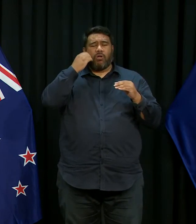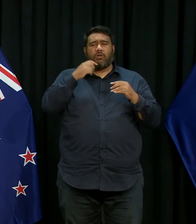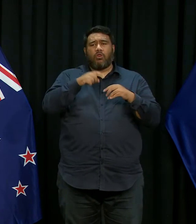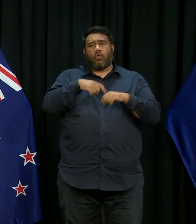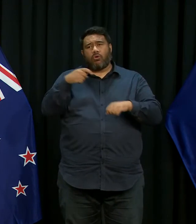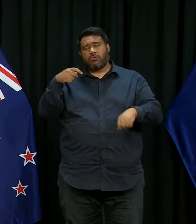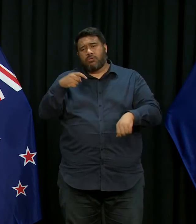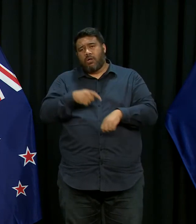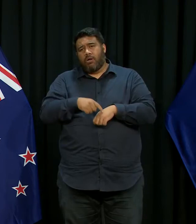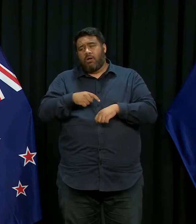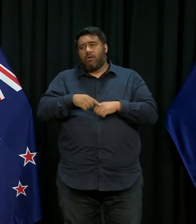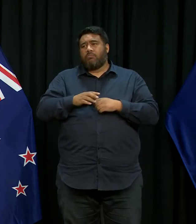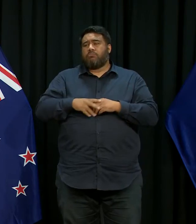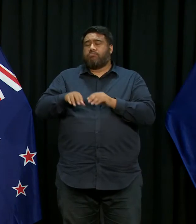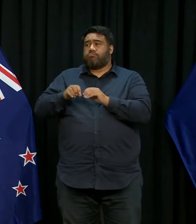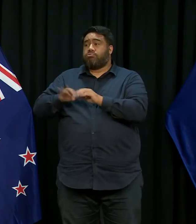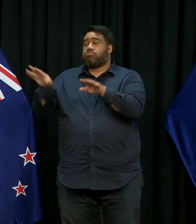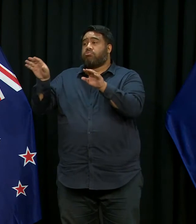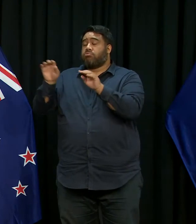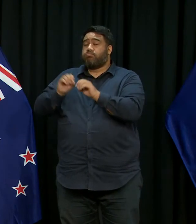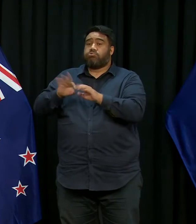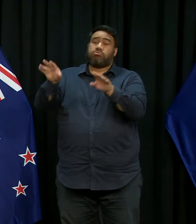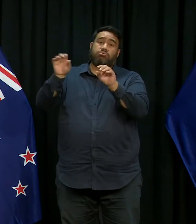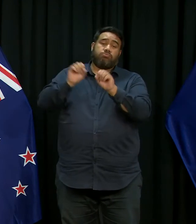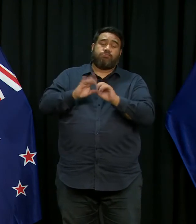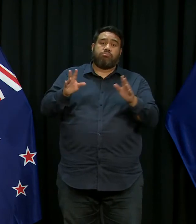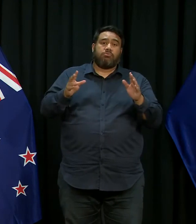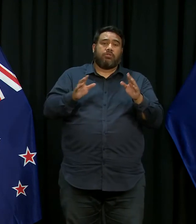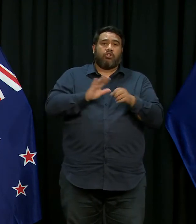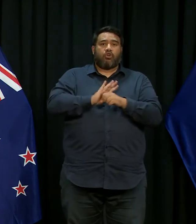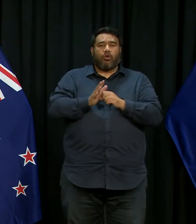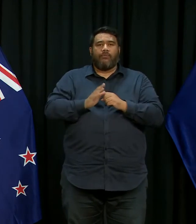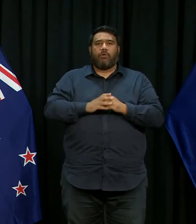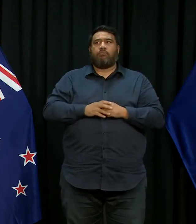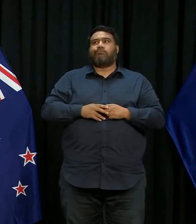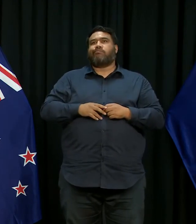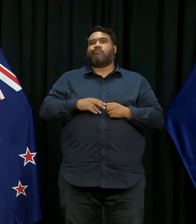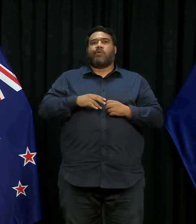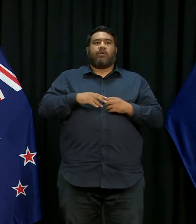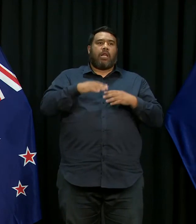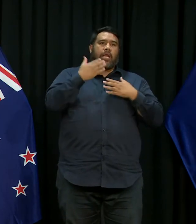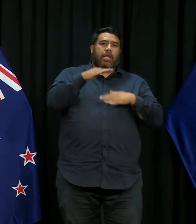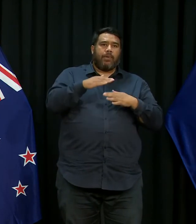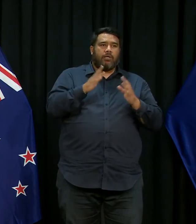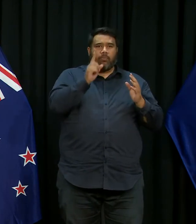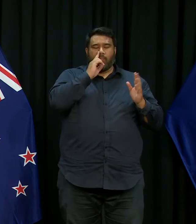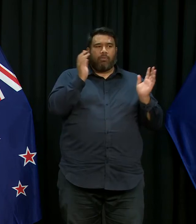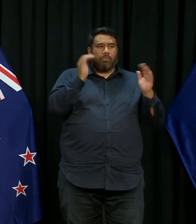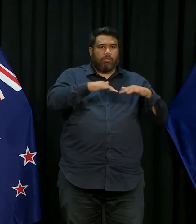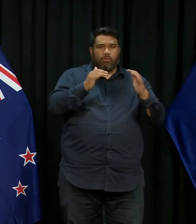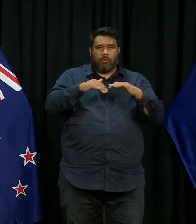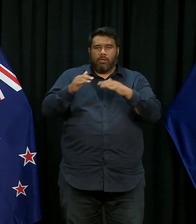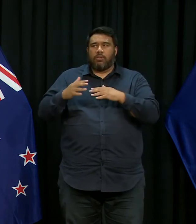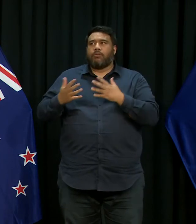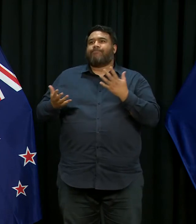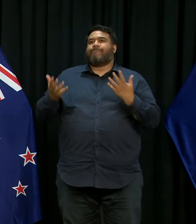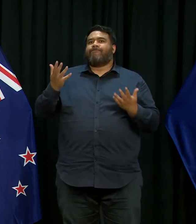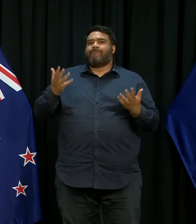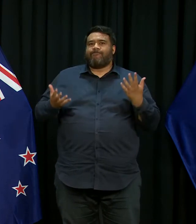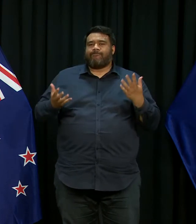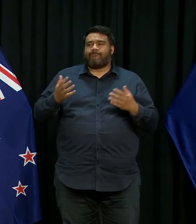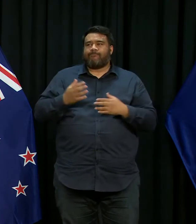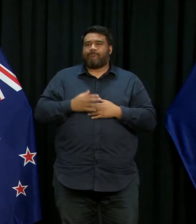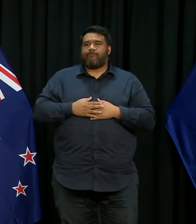where some of the decision around the edges around limitations on gatherings, 2.5, things like that, just getting those settings right. But